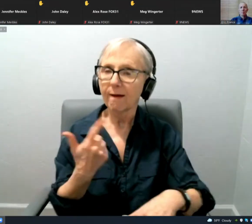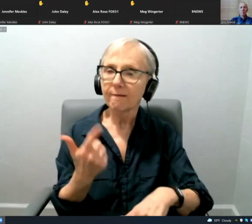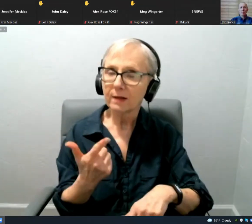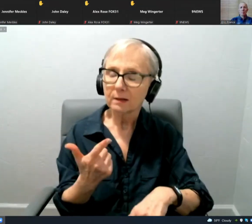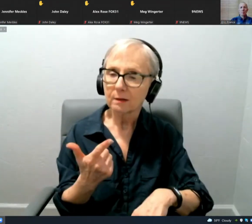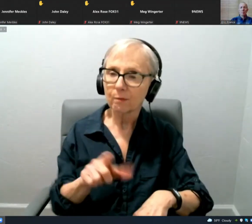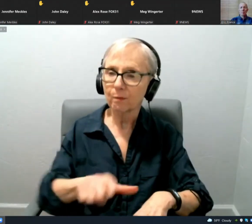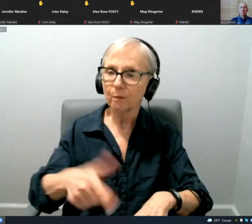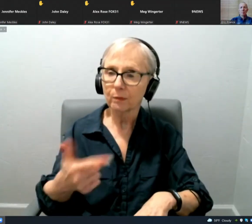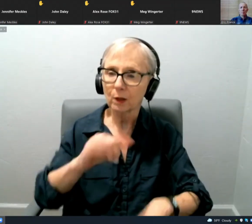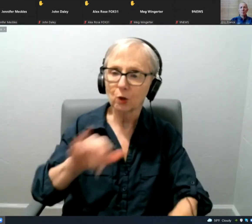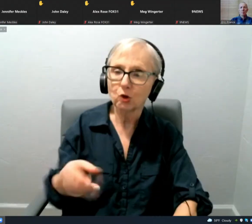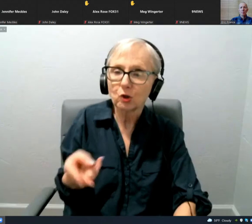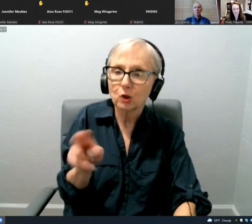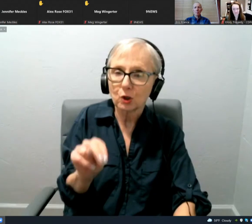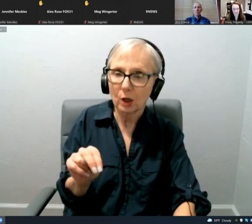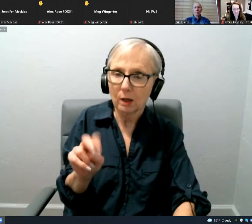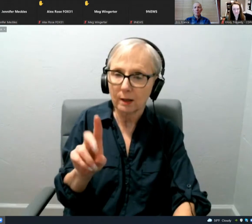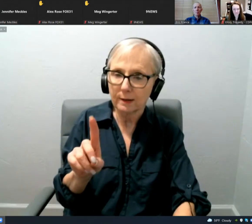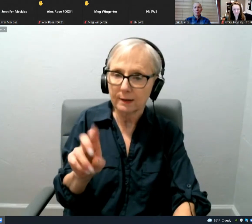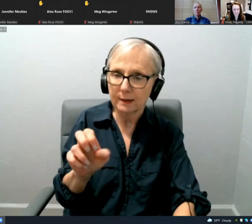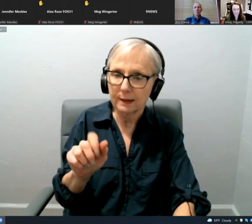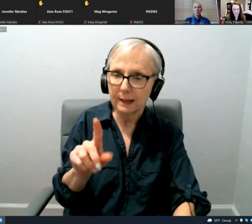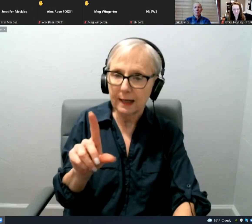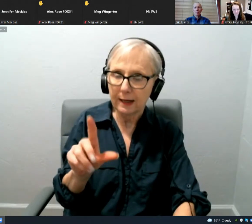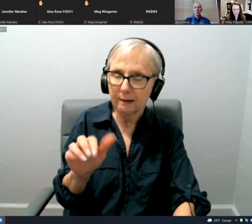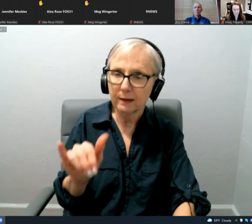Let's go with John Daly.